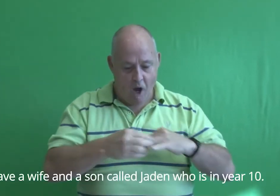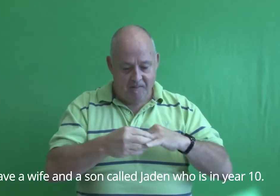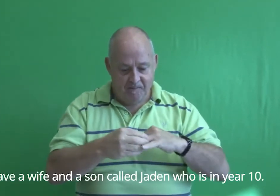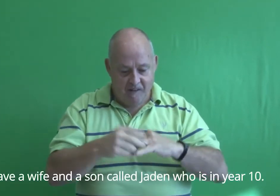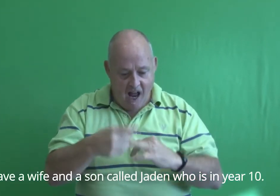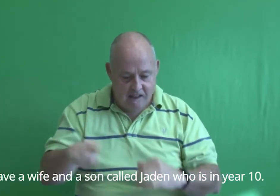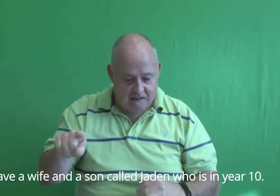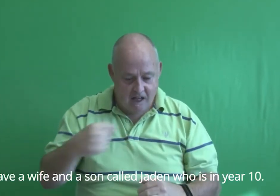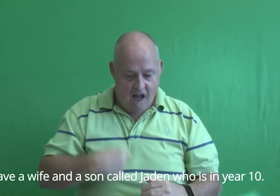His wife.